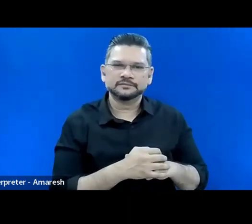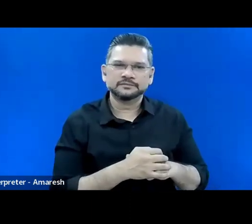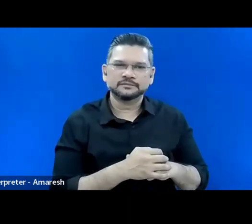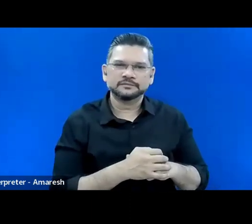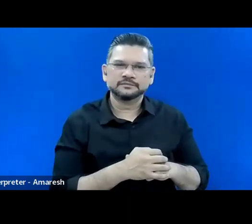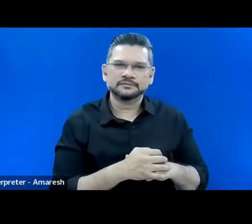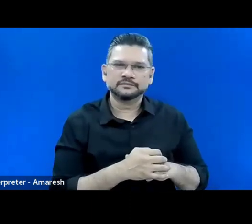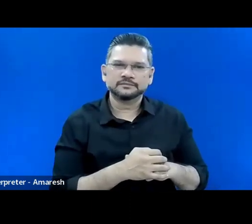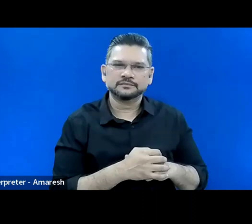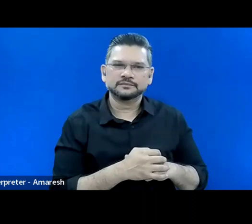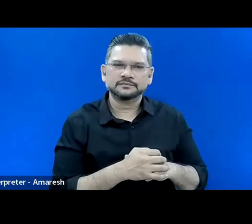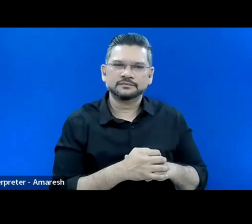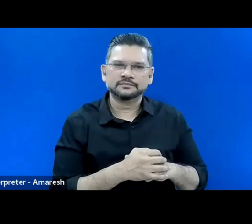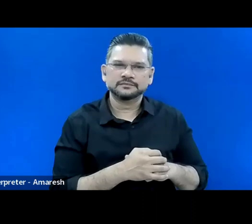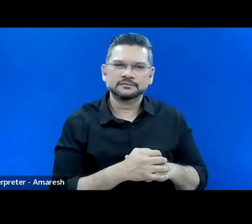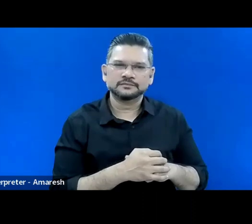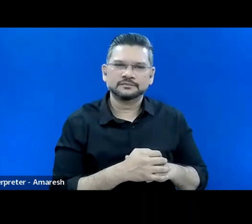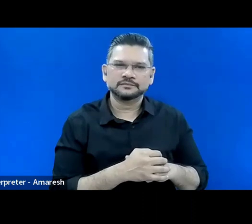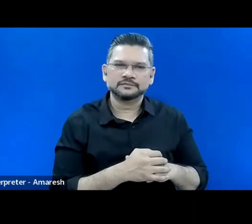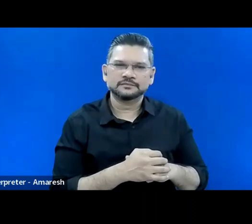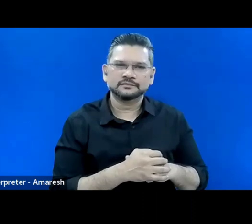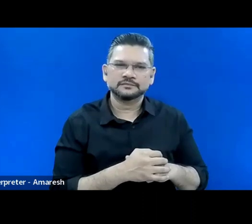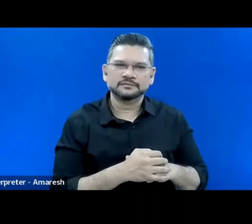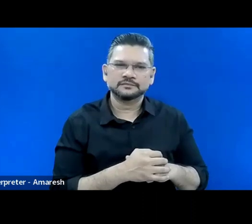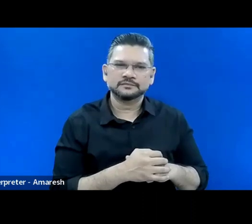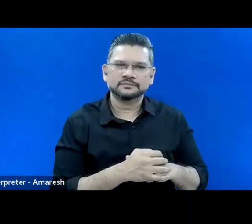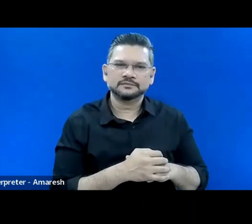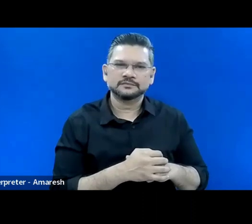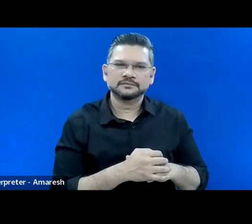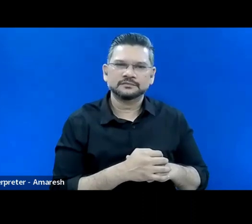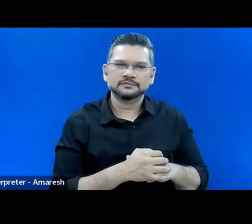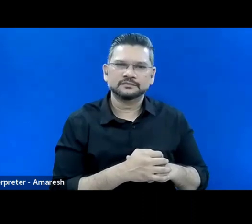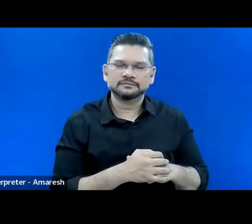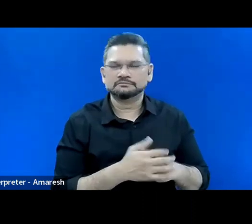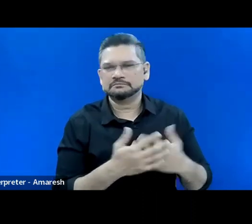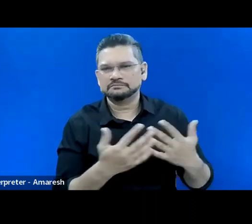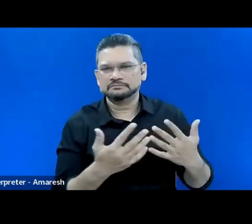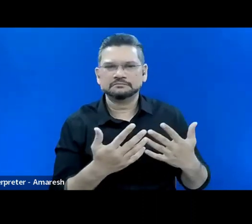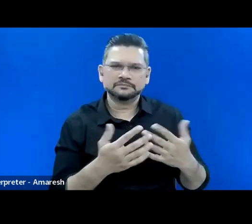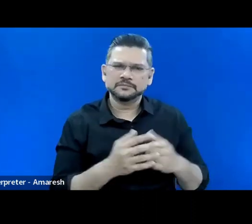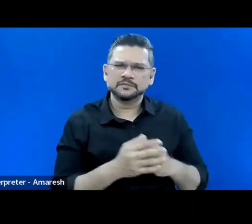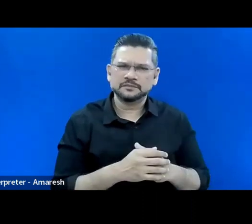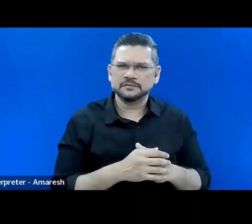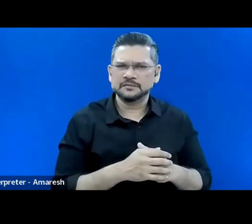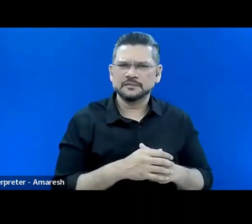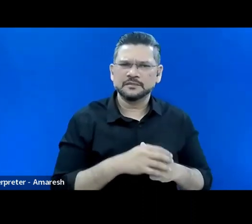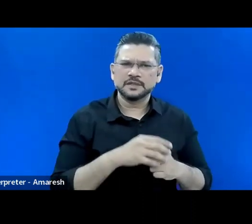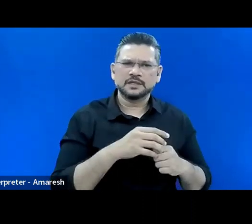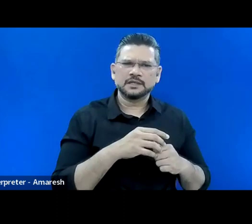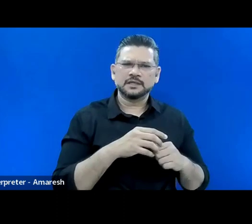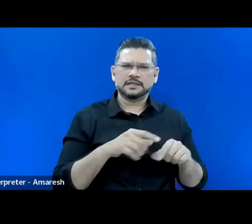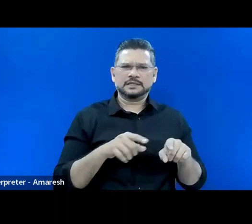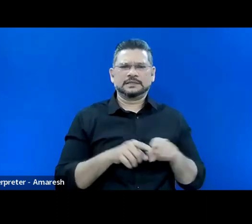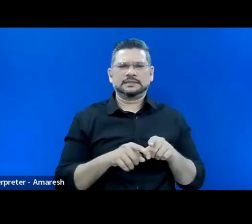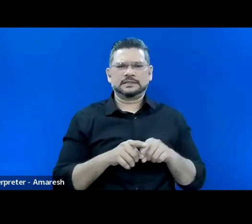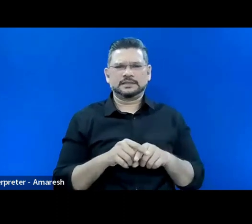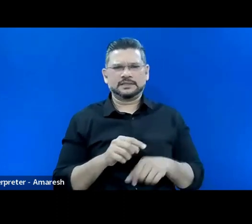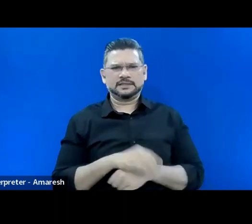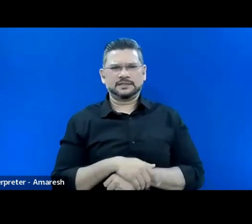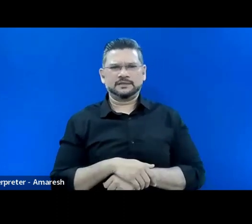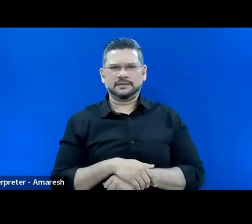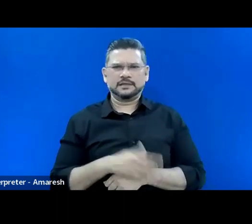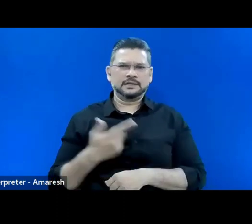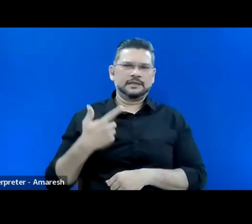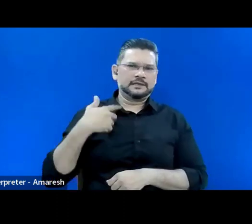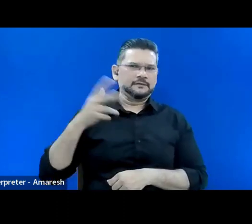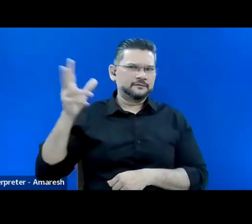know, maybe threatened, I don't know, her mother or something. And then it becomes somebody hears those two things and